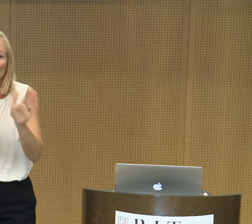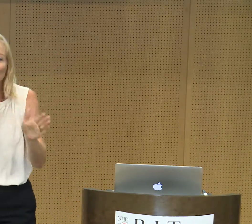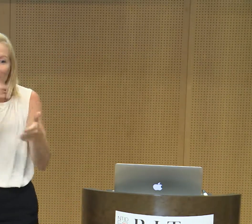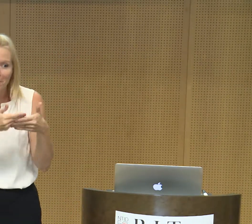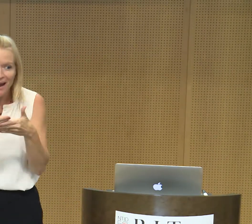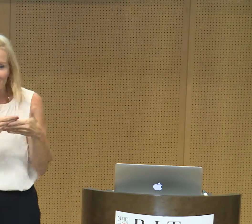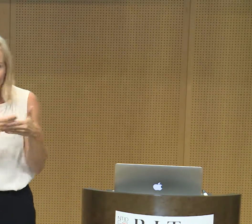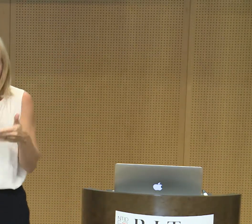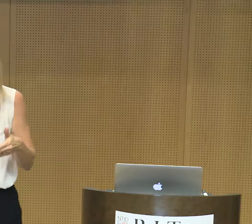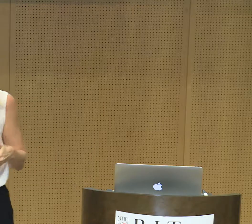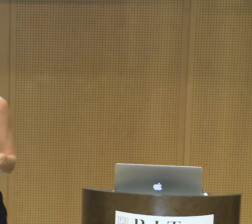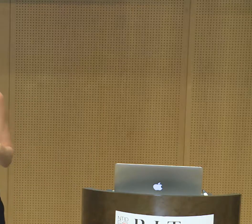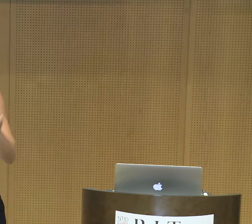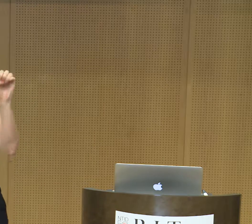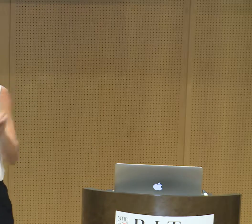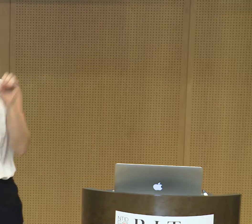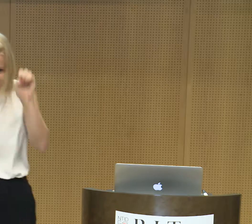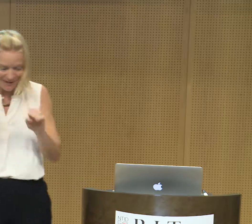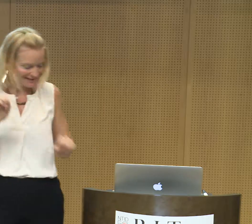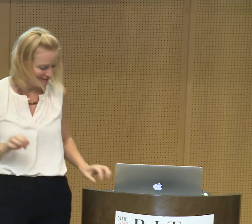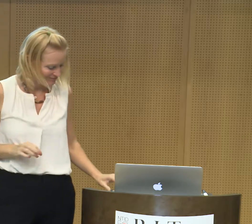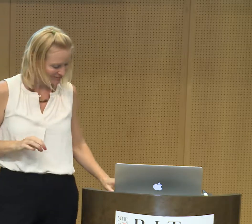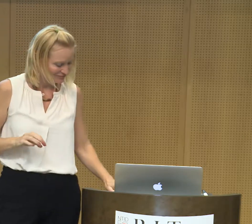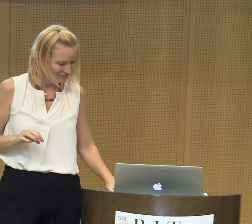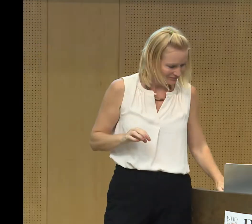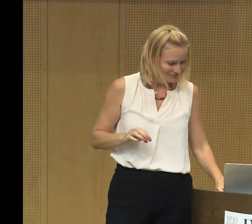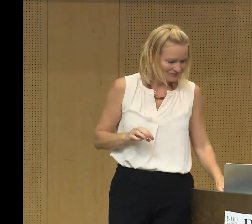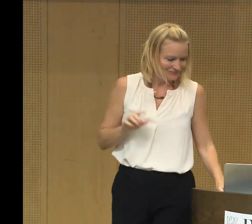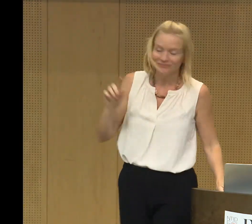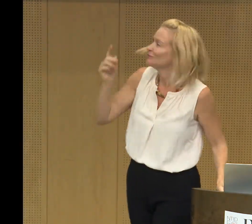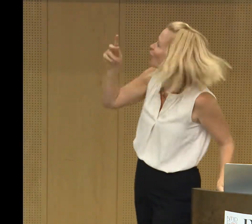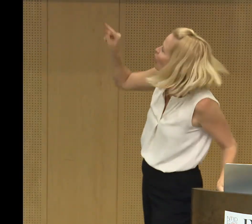looking. So now I'll show you a real baby doing the real experiment in.